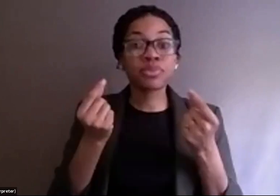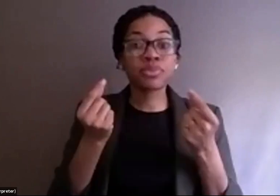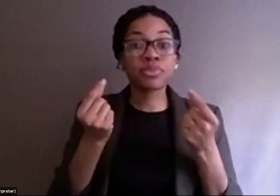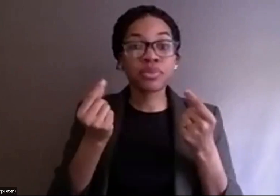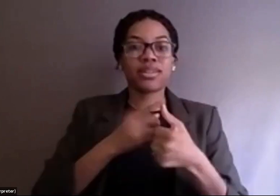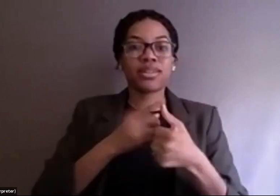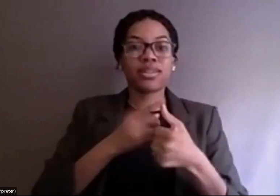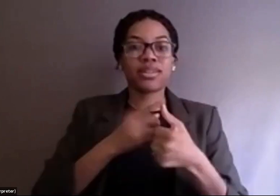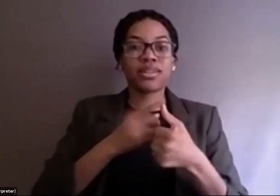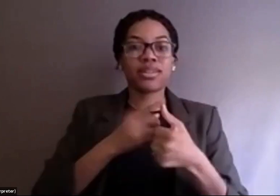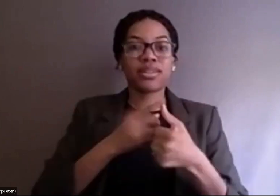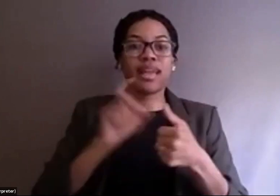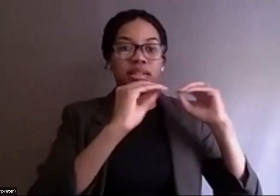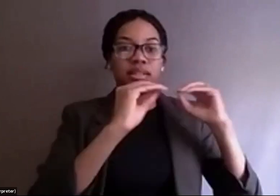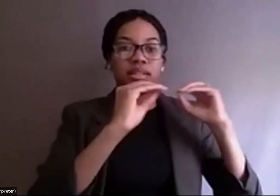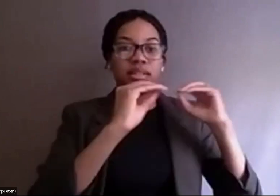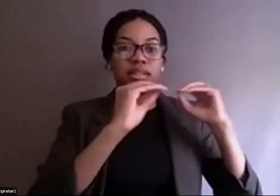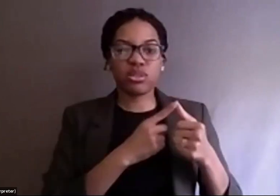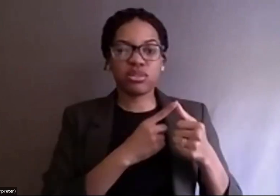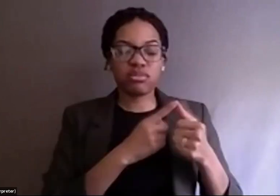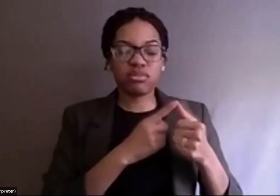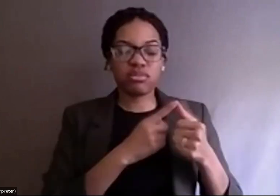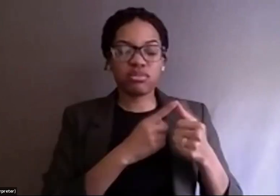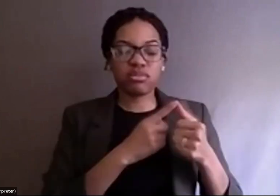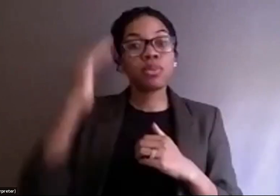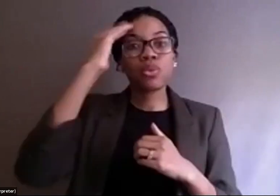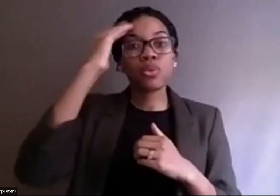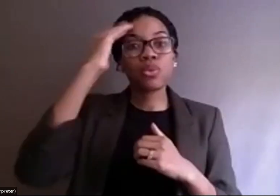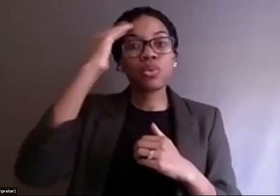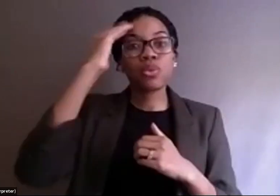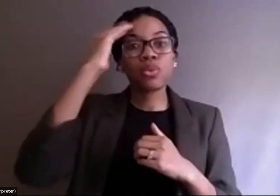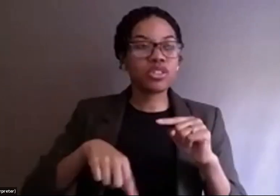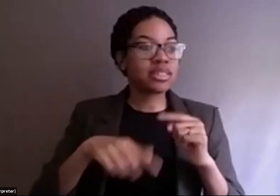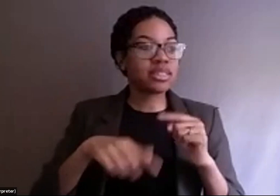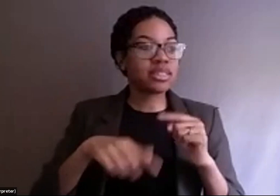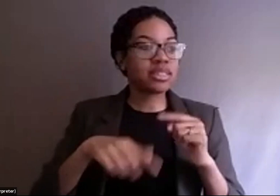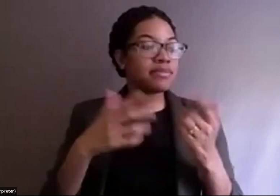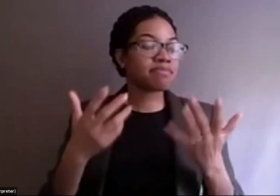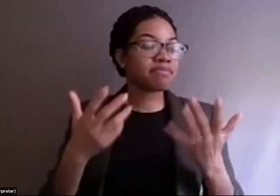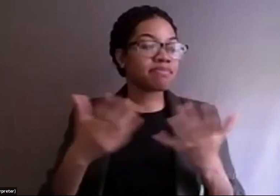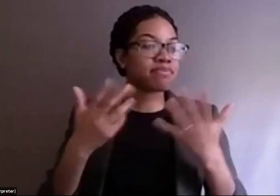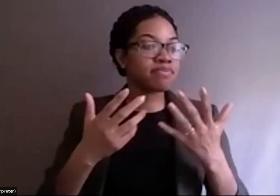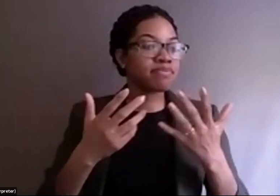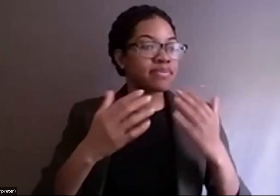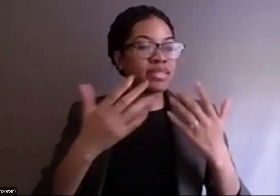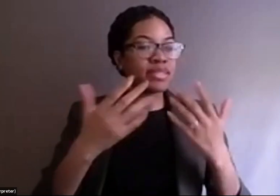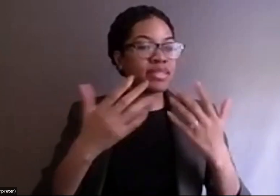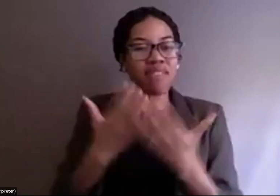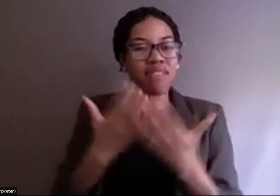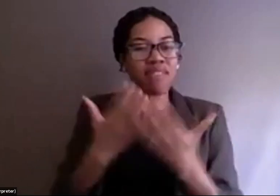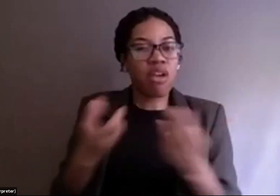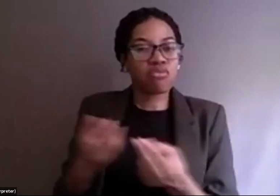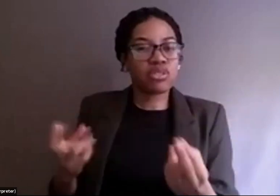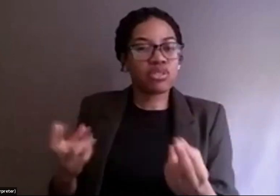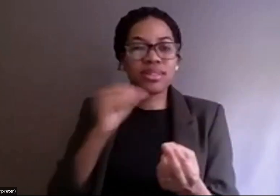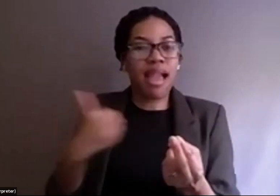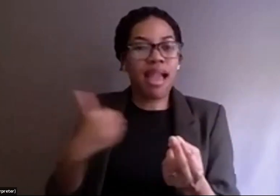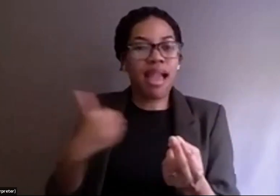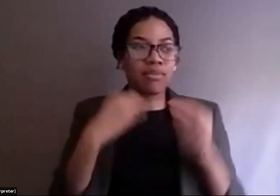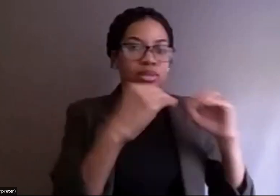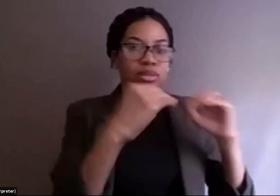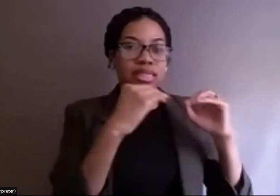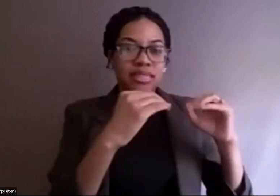know that we knew that we couldn't have great tracks to educate people. So what we did was we developed comic books.